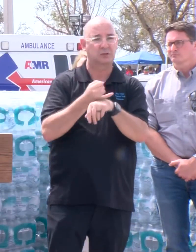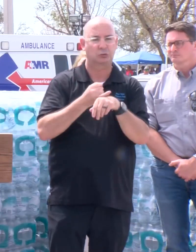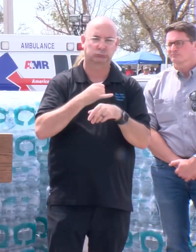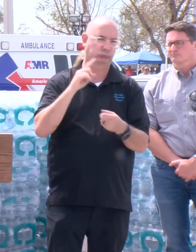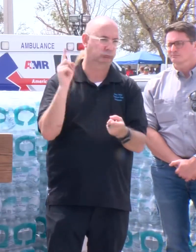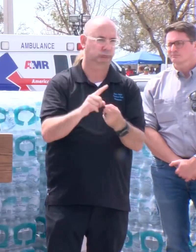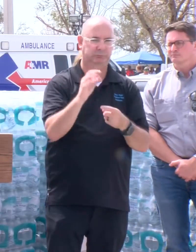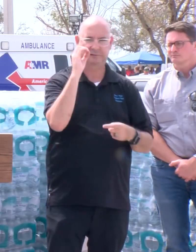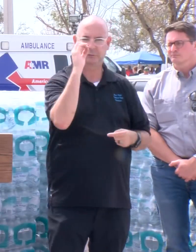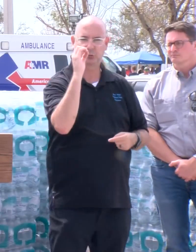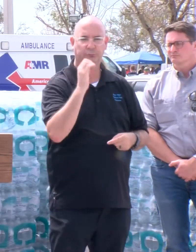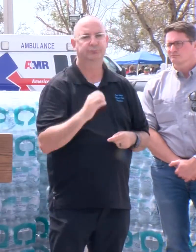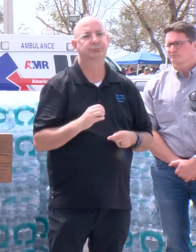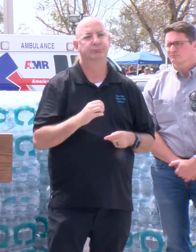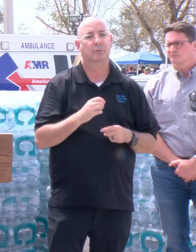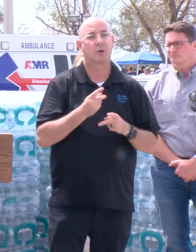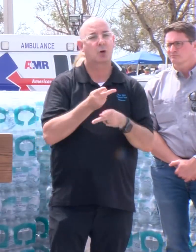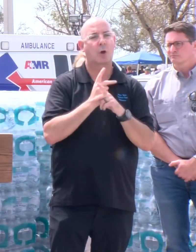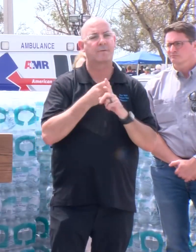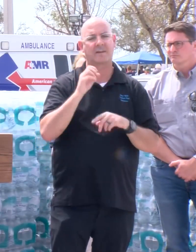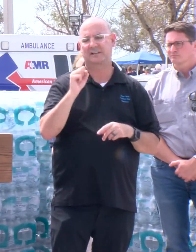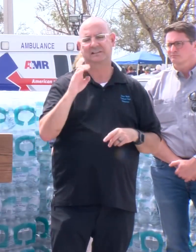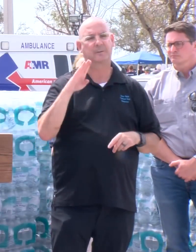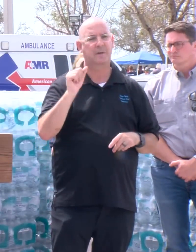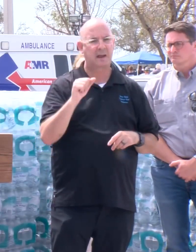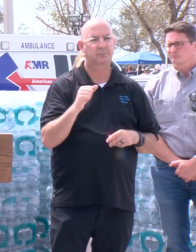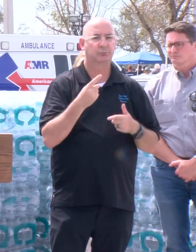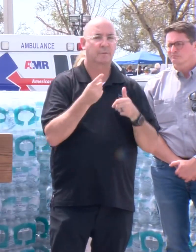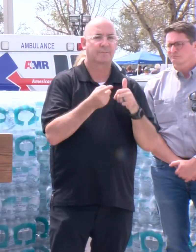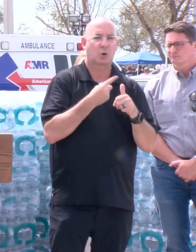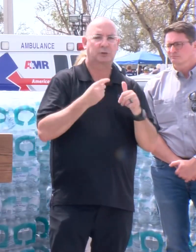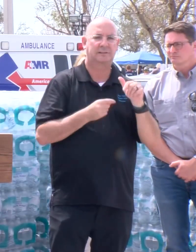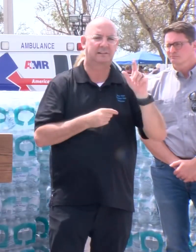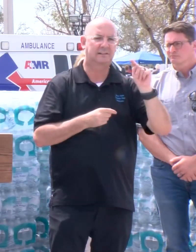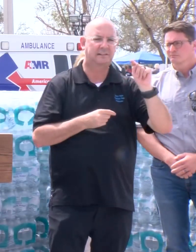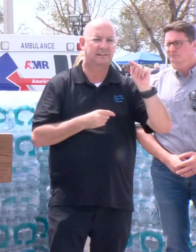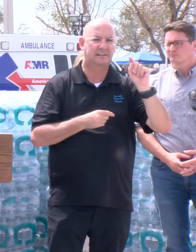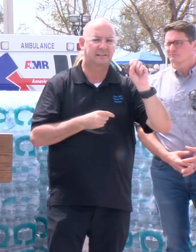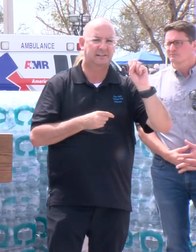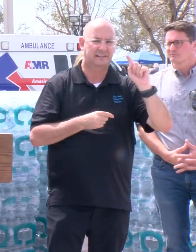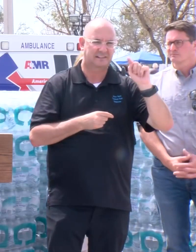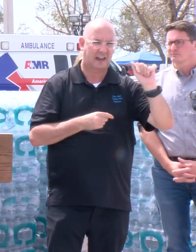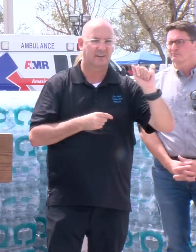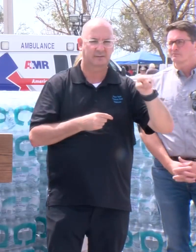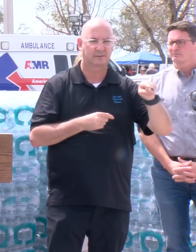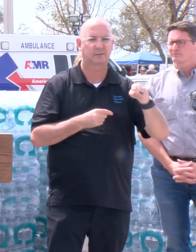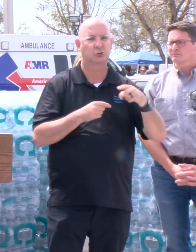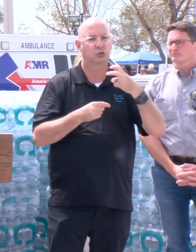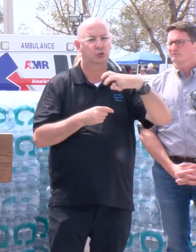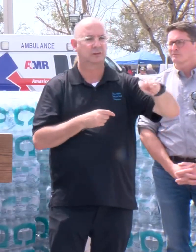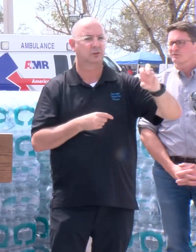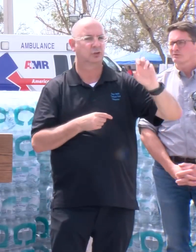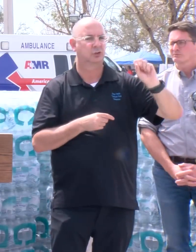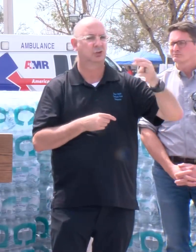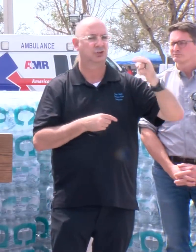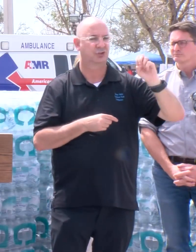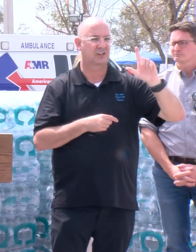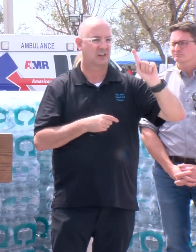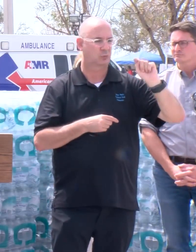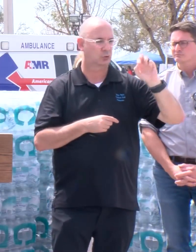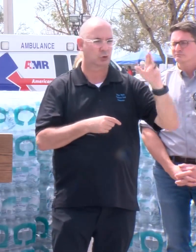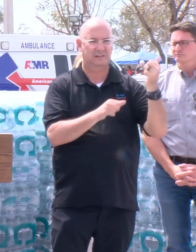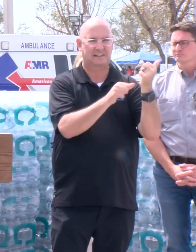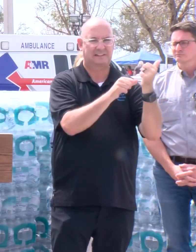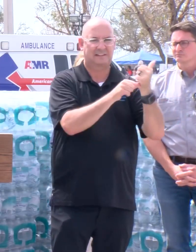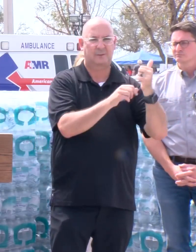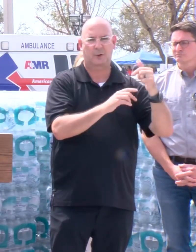Eagle's shop. But let me talk very quickly about TSA, the Transition Shelter Assistance Program. This is where qualified individuals will be able to go